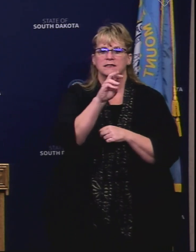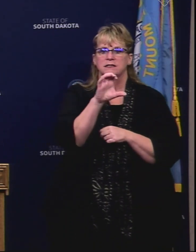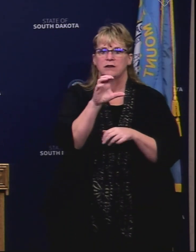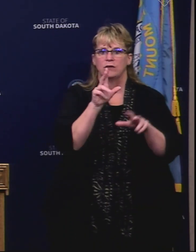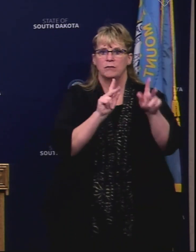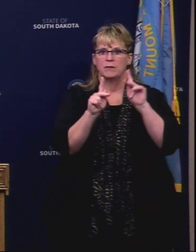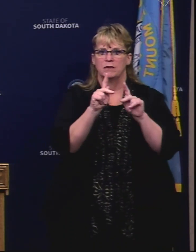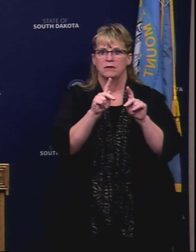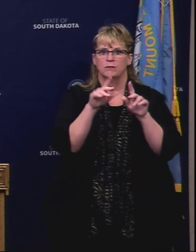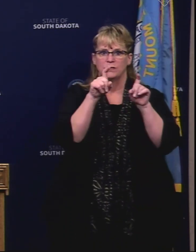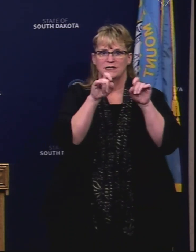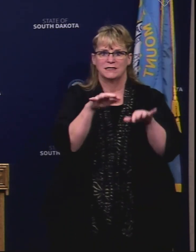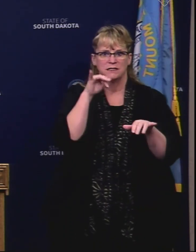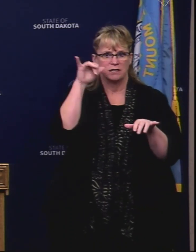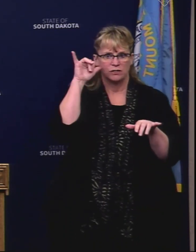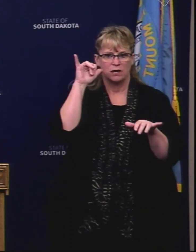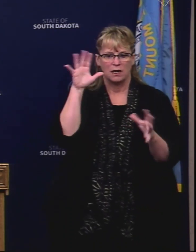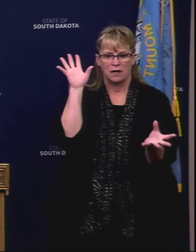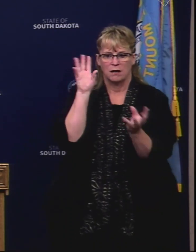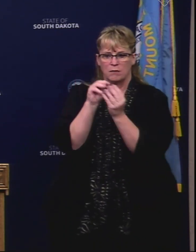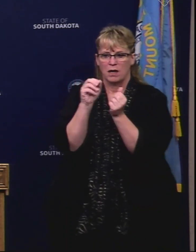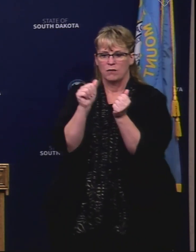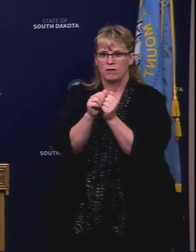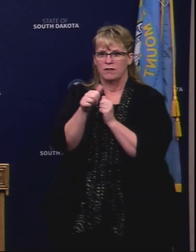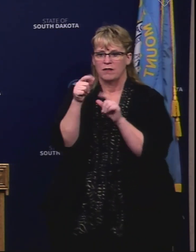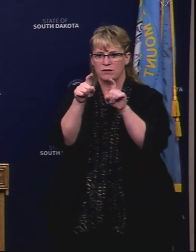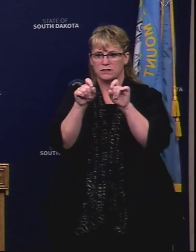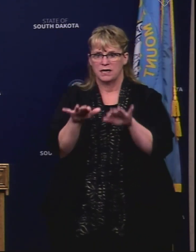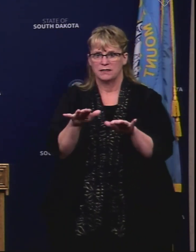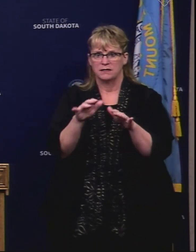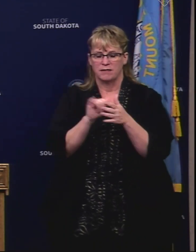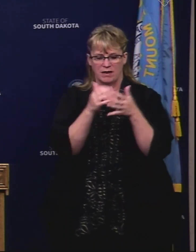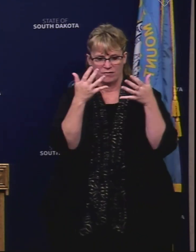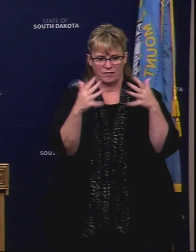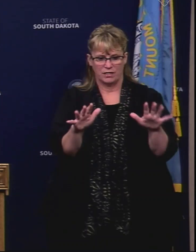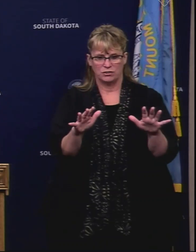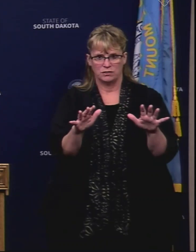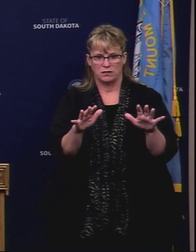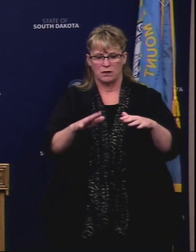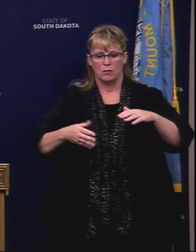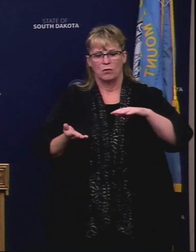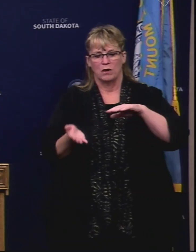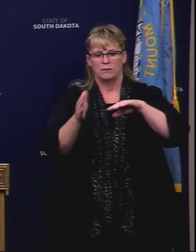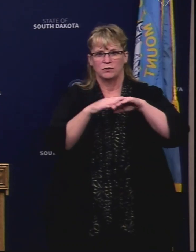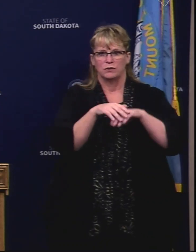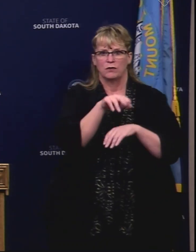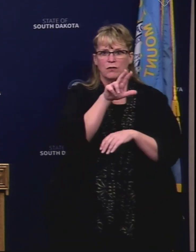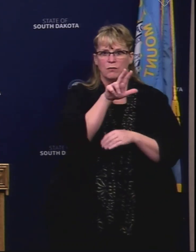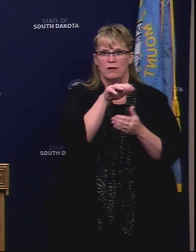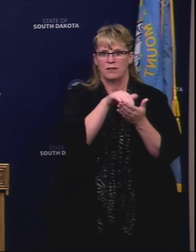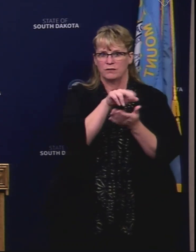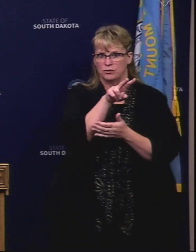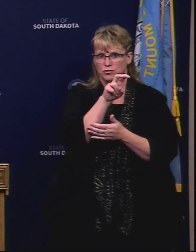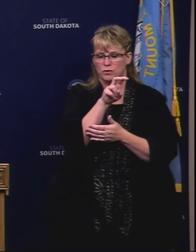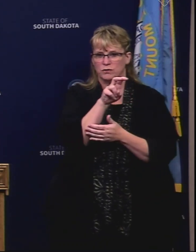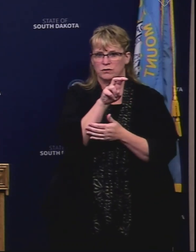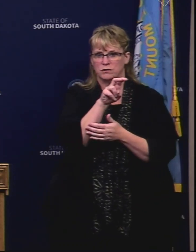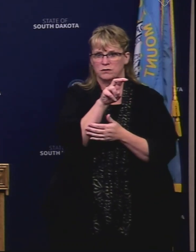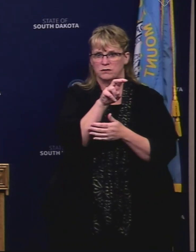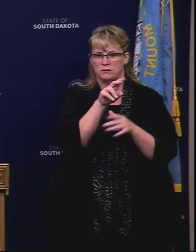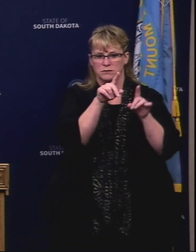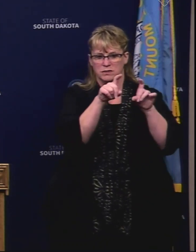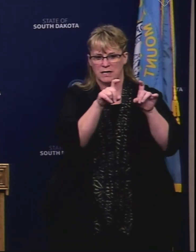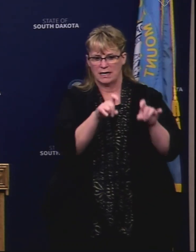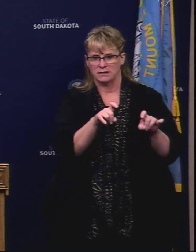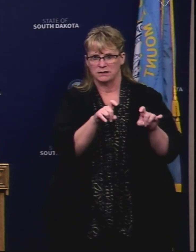people yesterday. Combine that with the other tests that have been completed, we're up to about 3,200 samples that have been